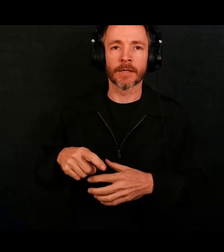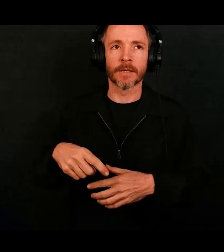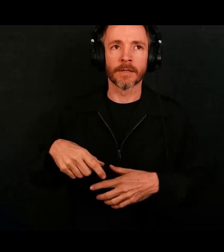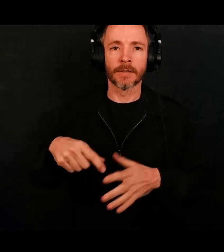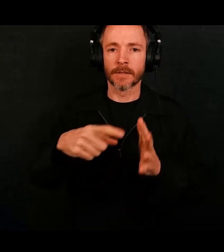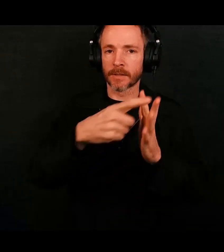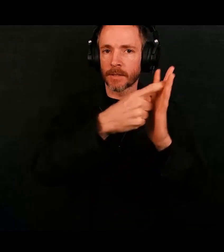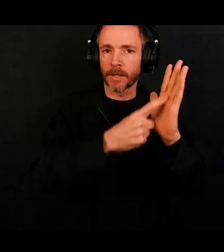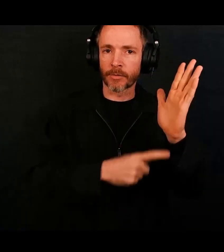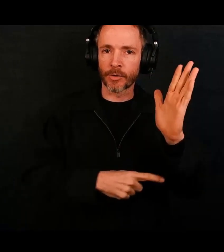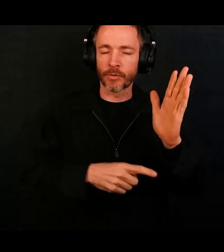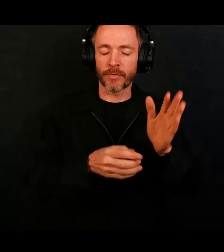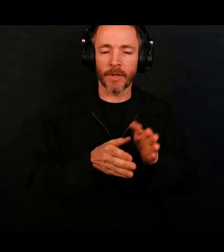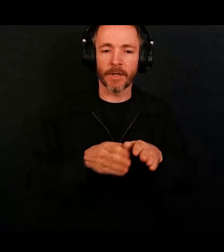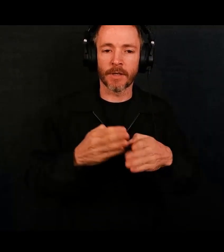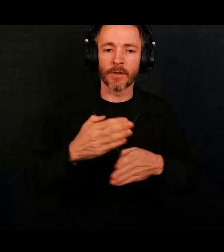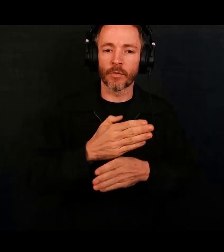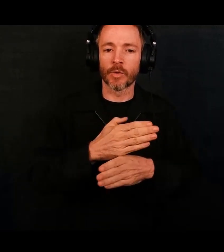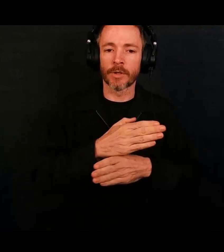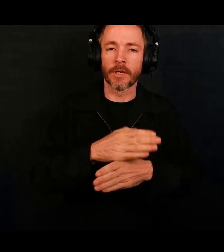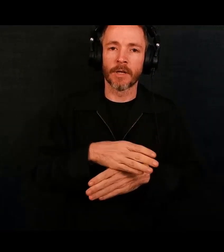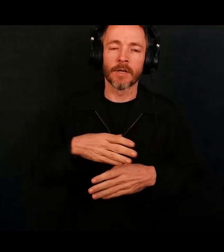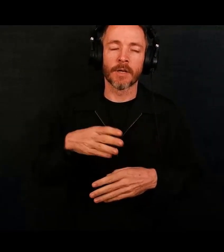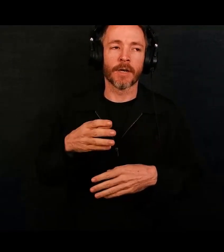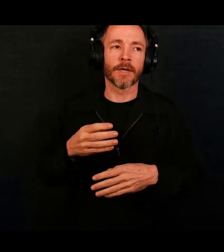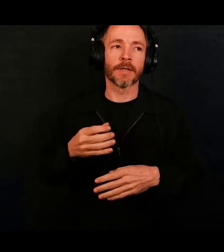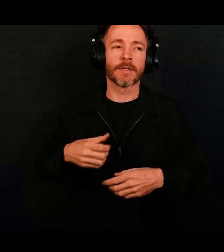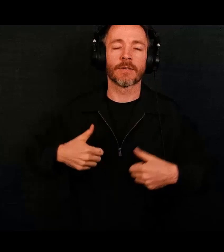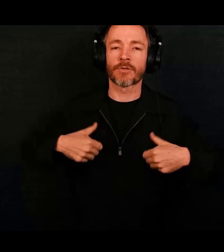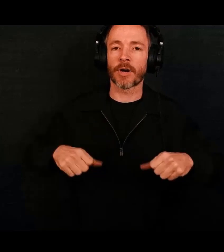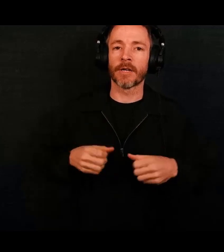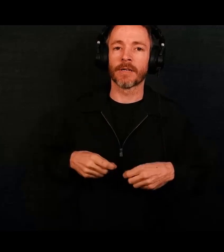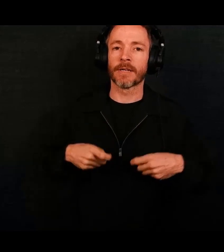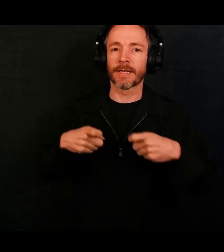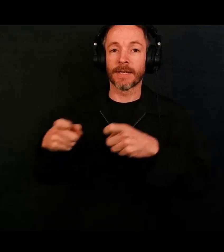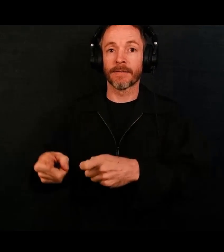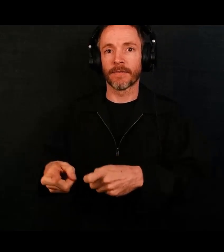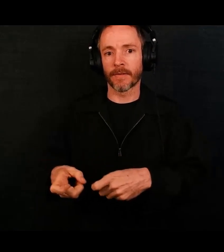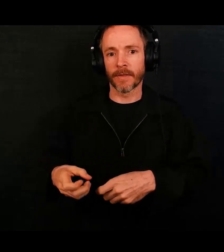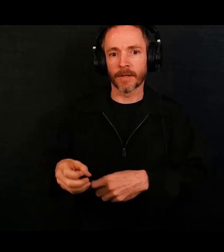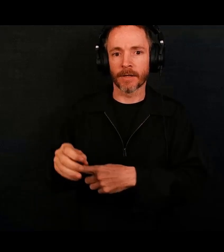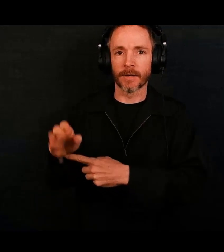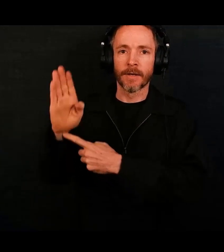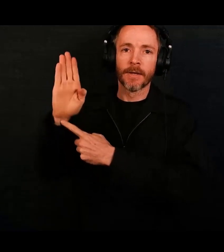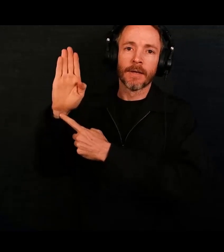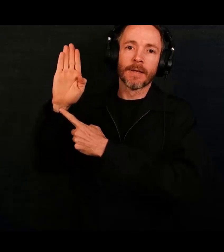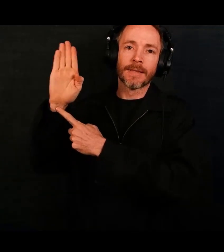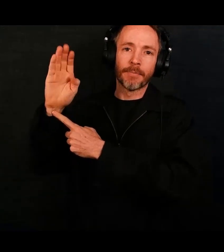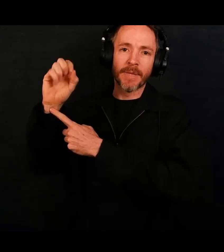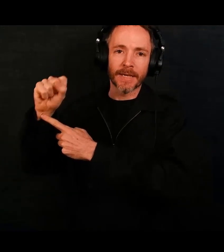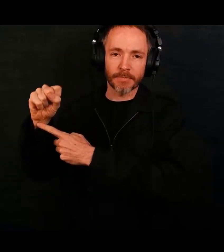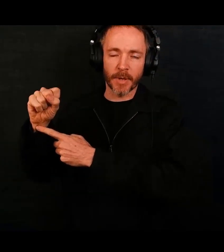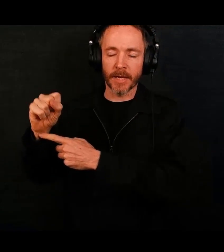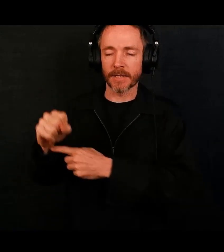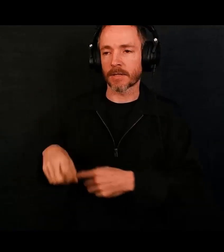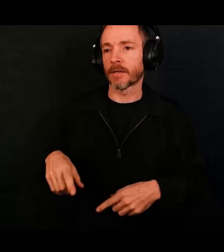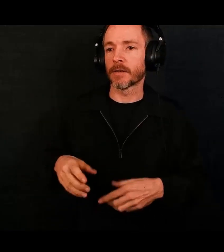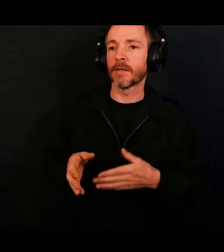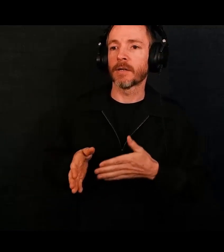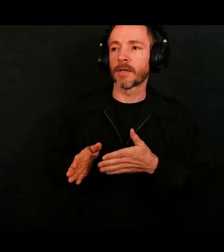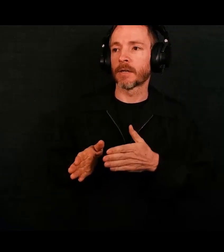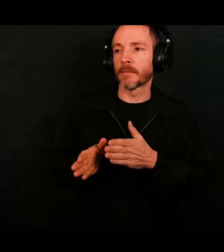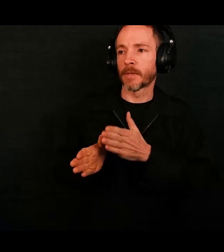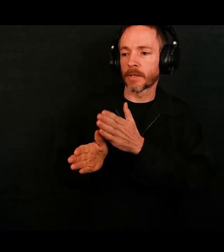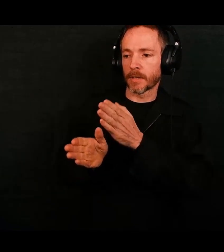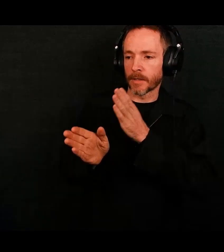making a groove in the wood to try and give the BS